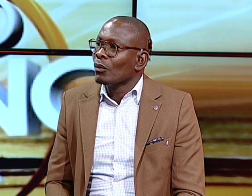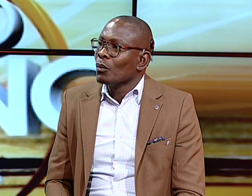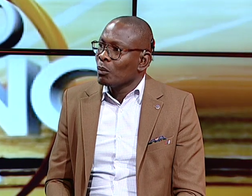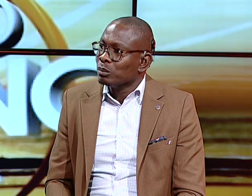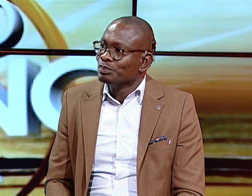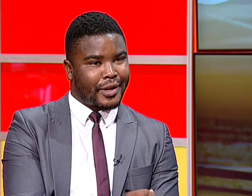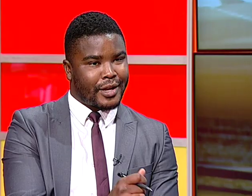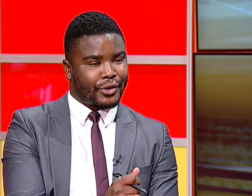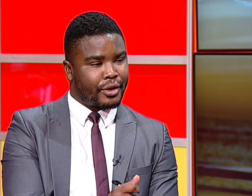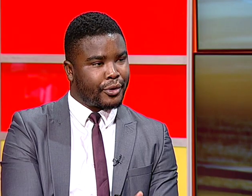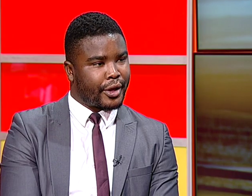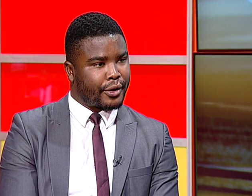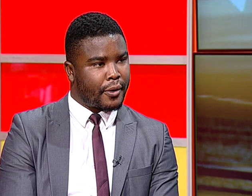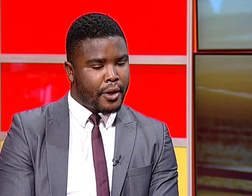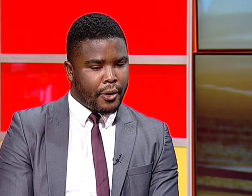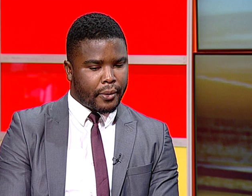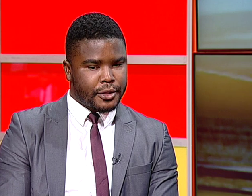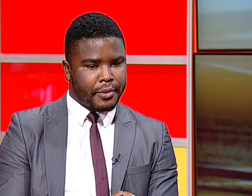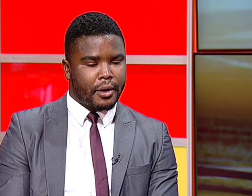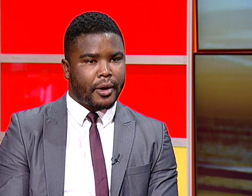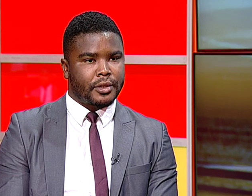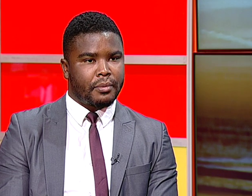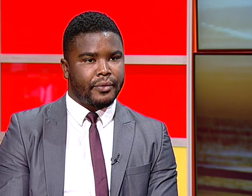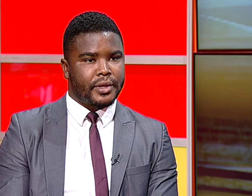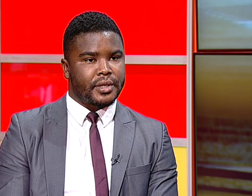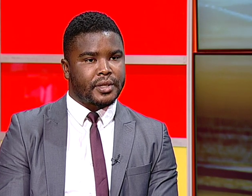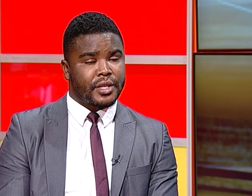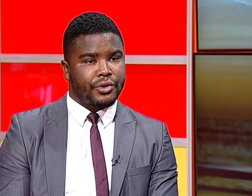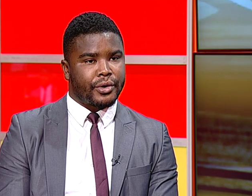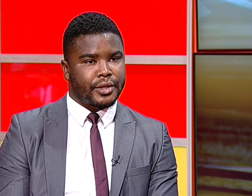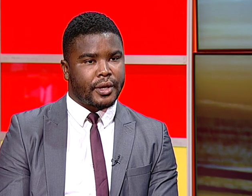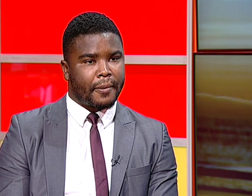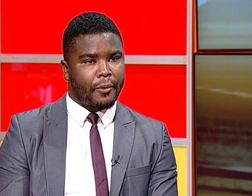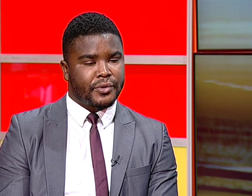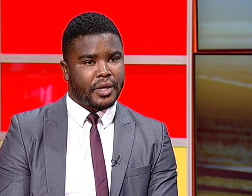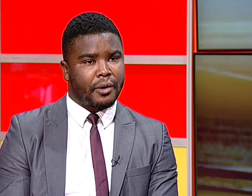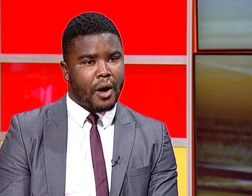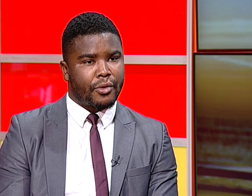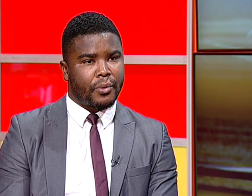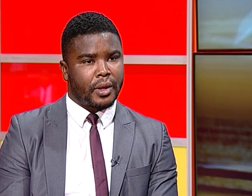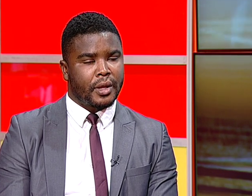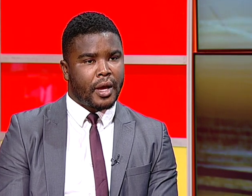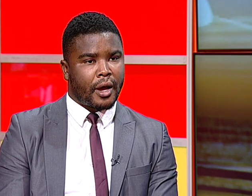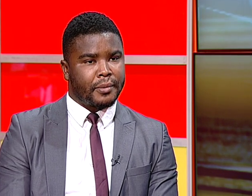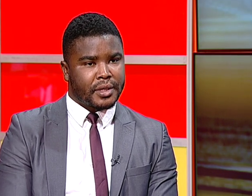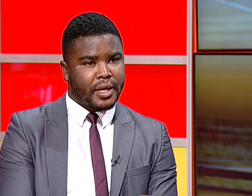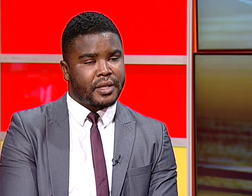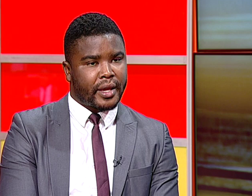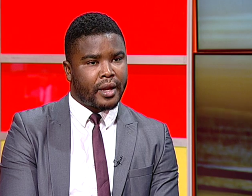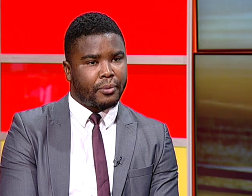you there. I just want to ask Dr. Murray, you know, when we speak about some of these success stories we've seen around the world, just as Lena Keller pointed